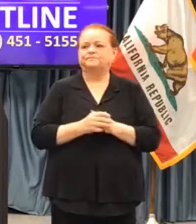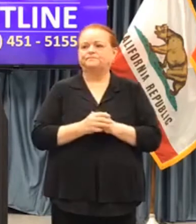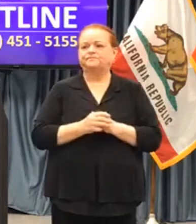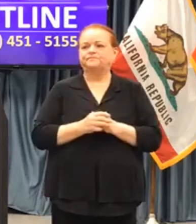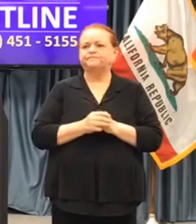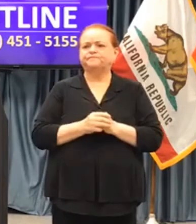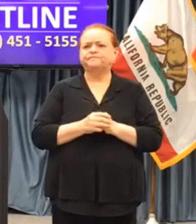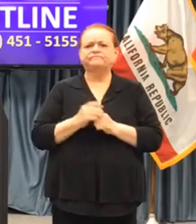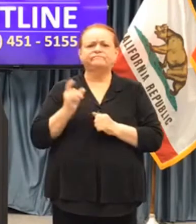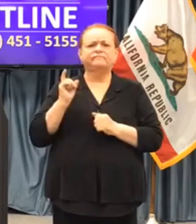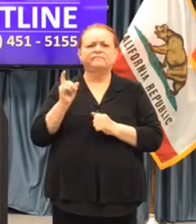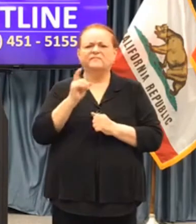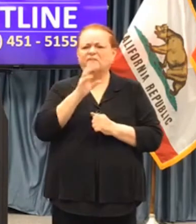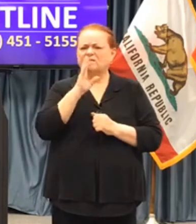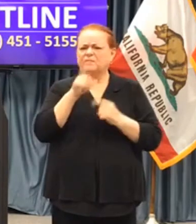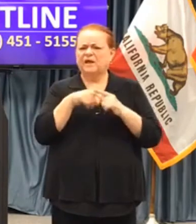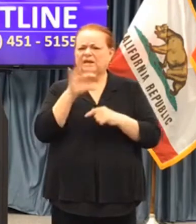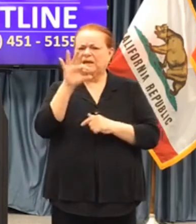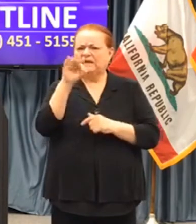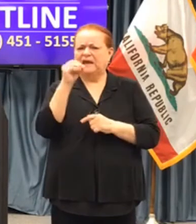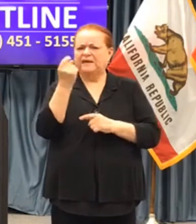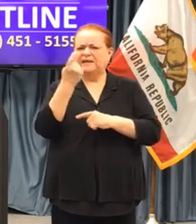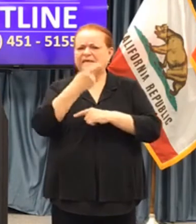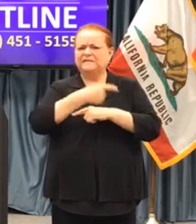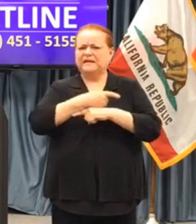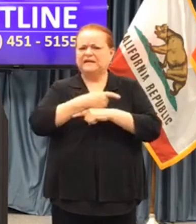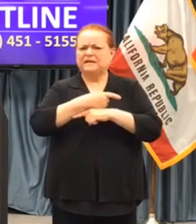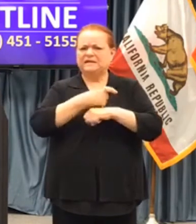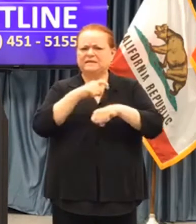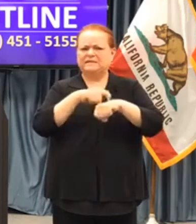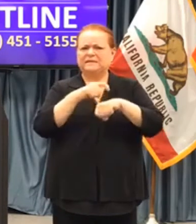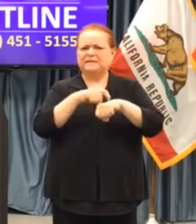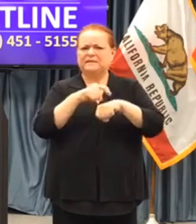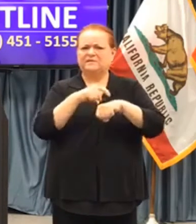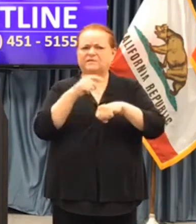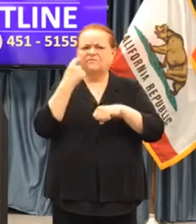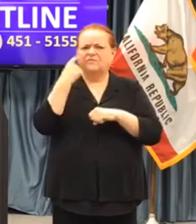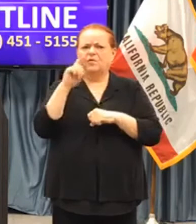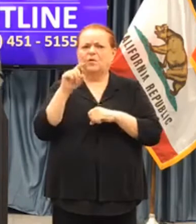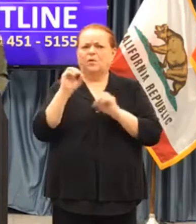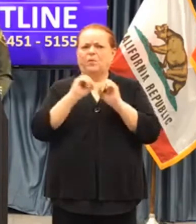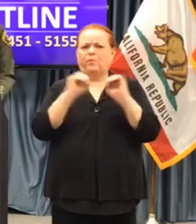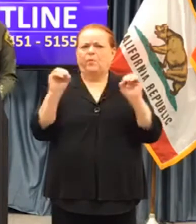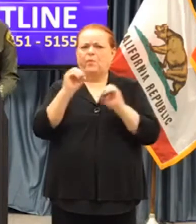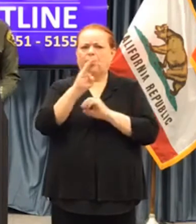He mentioned the 90-day ticker on the no bails